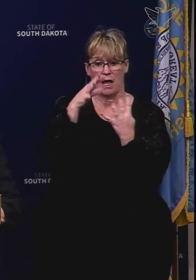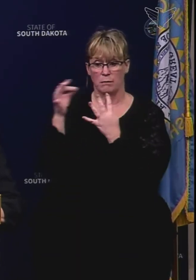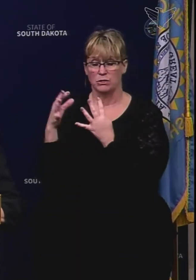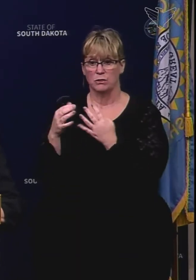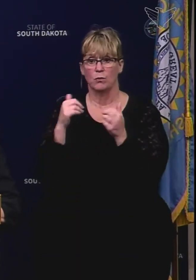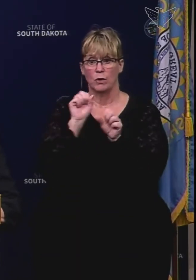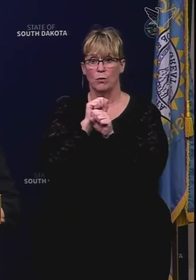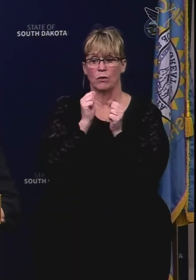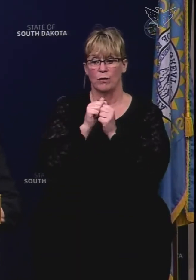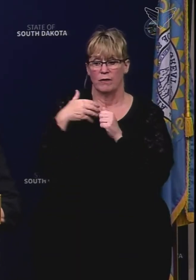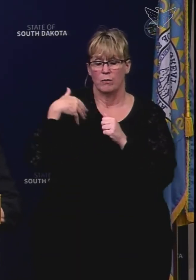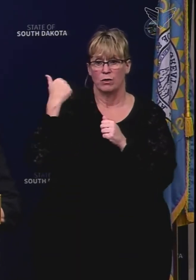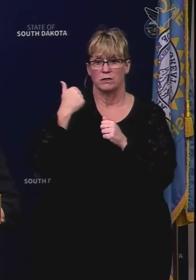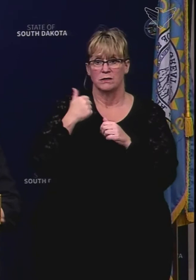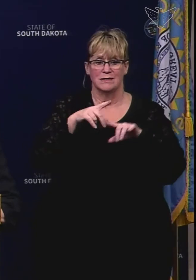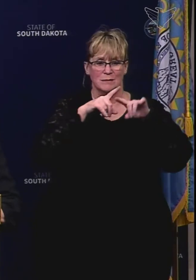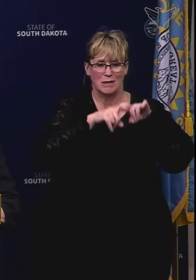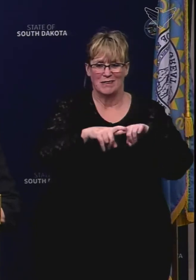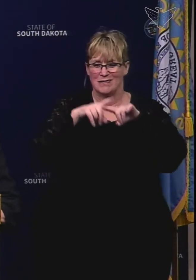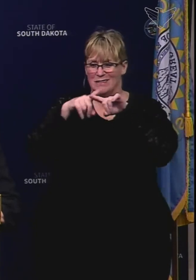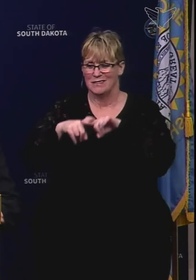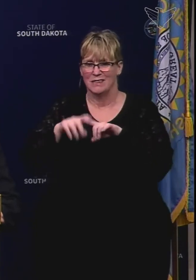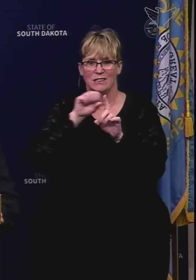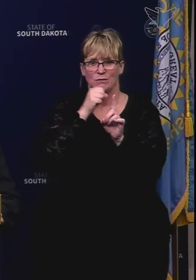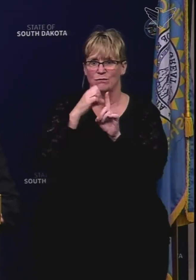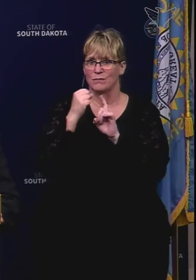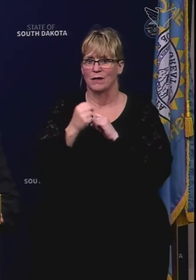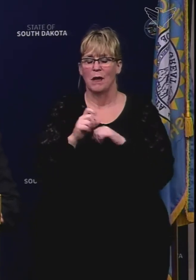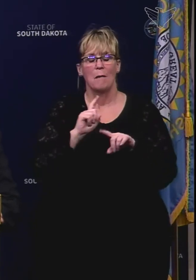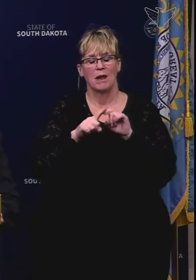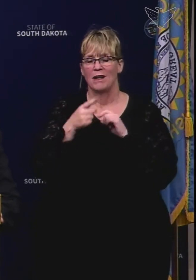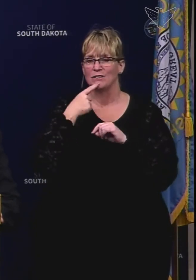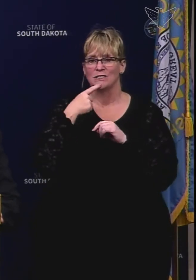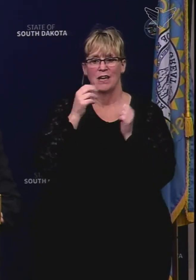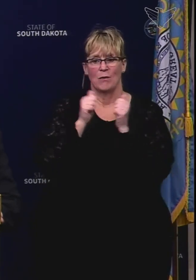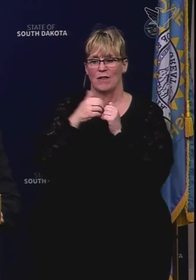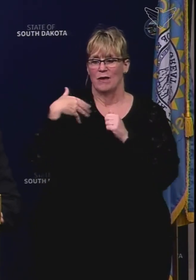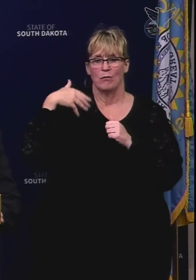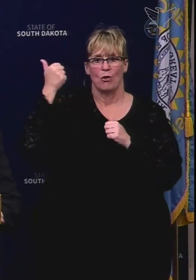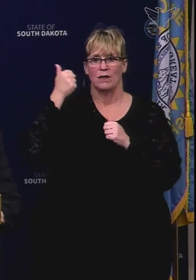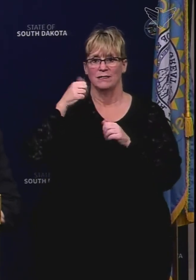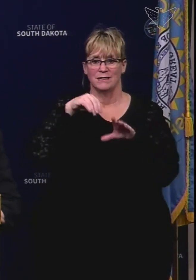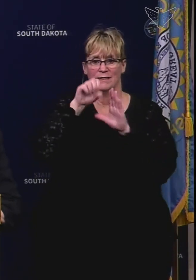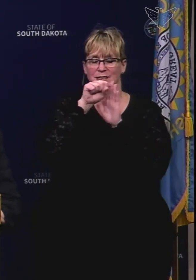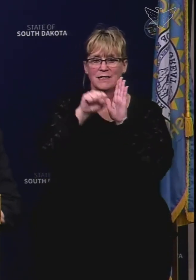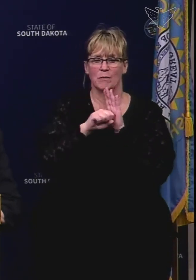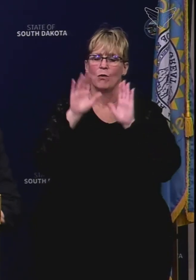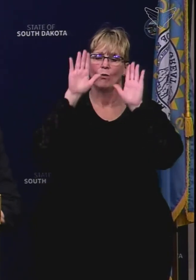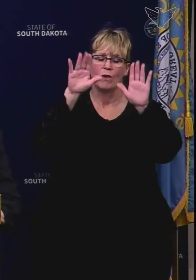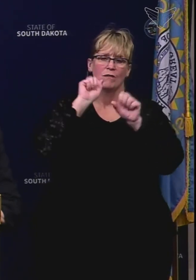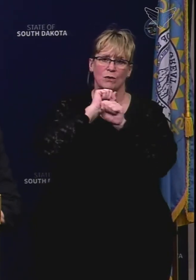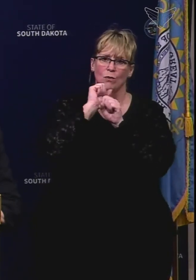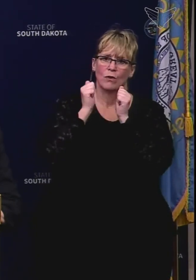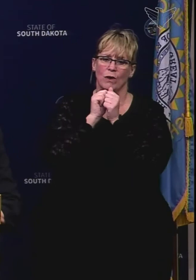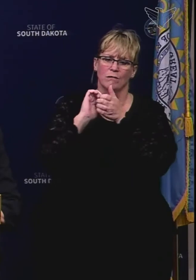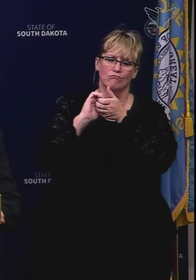with those employers on a case-by-case basis. And I'll just do a shout-out to employers across the state. They've been great to work with.